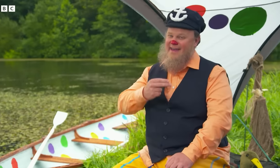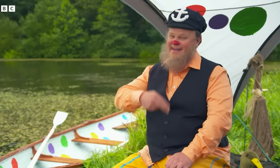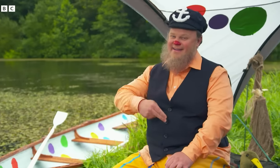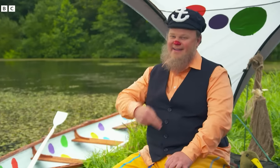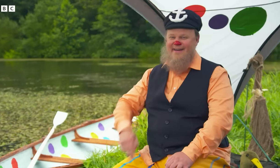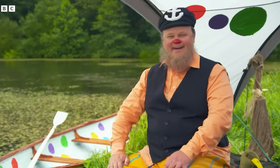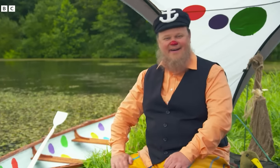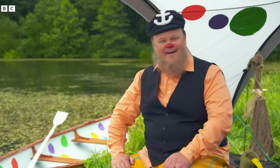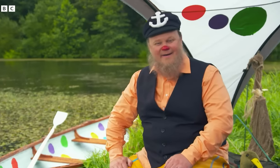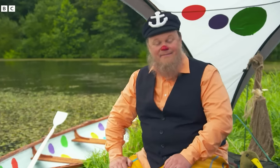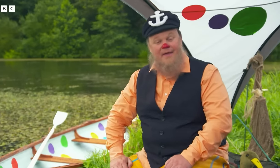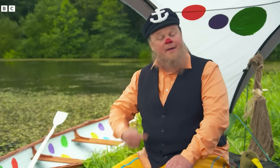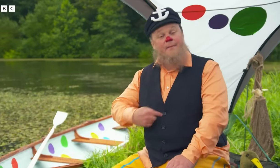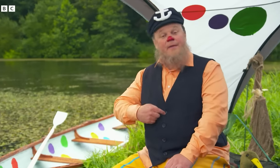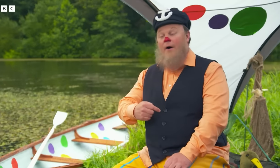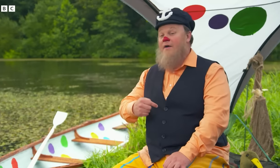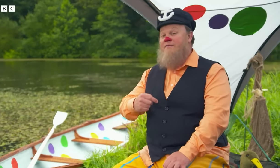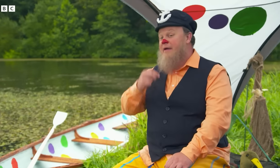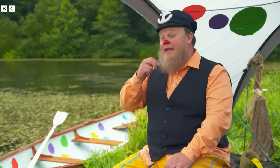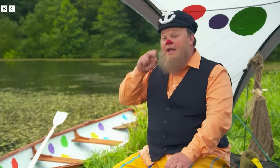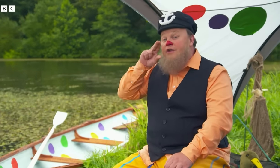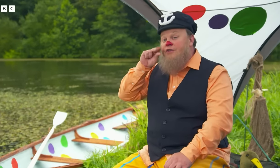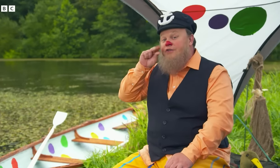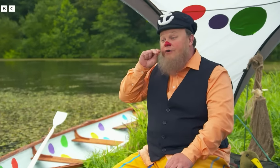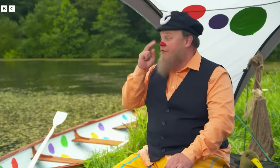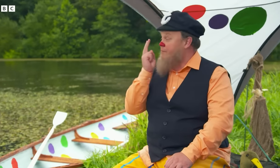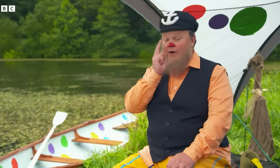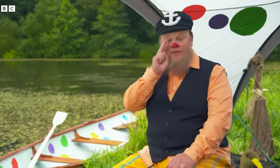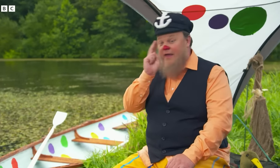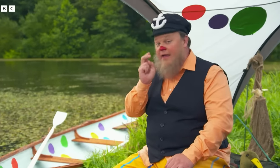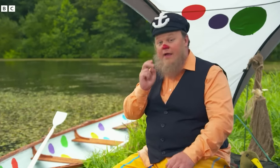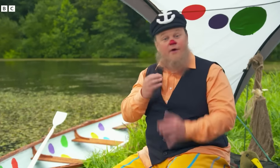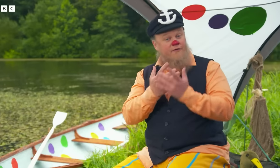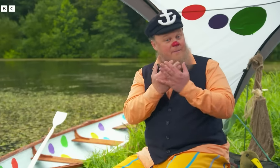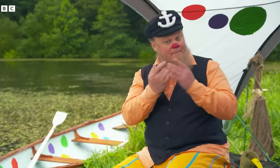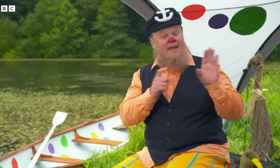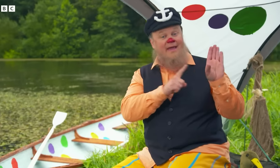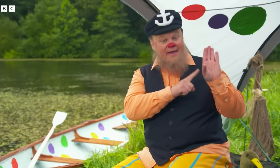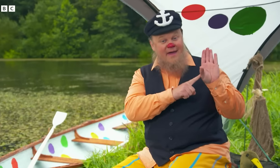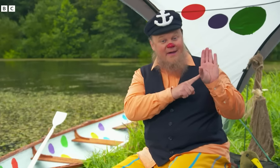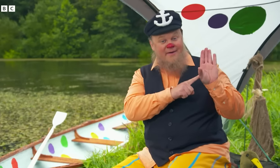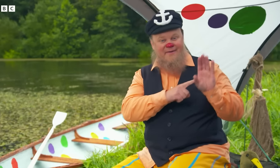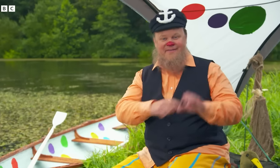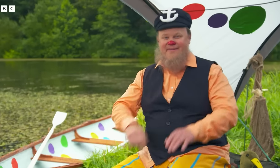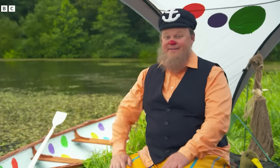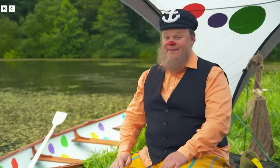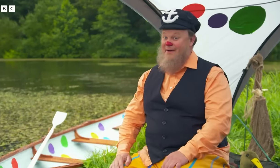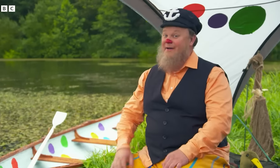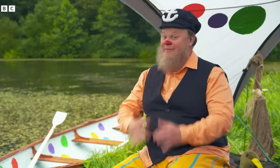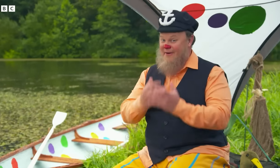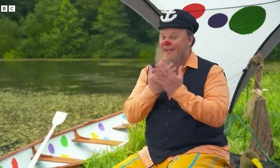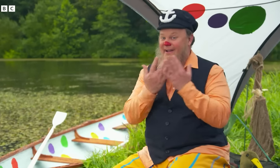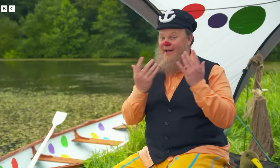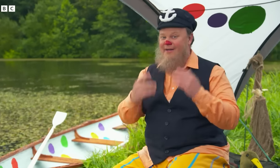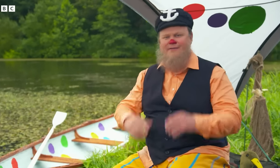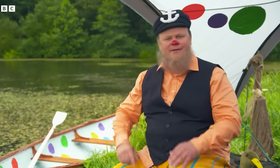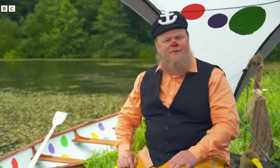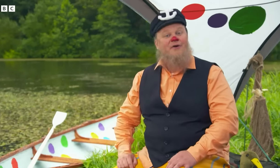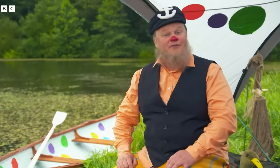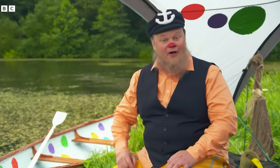again. I've been duck spotting for many years. I've got lots of